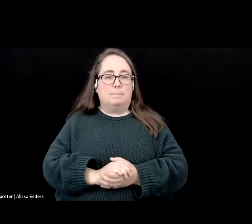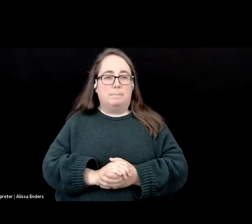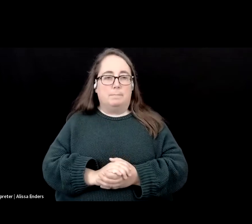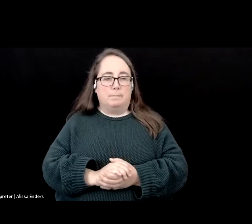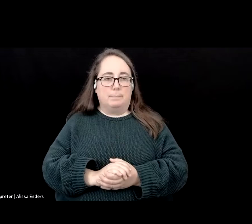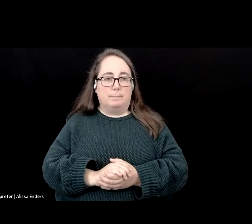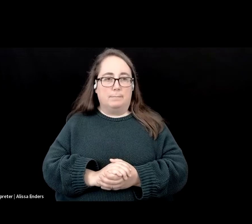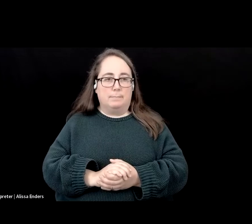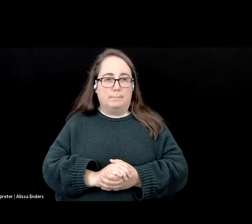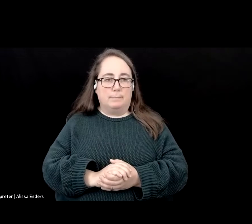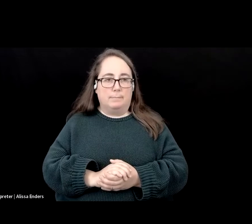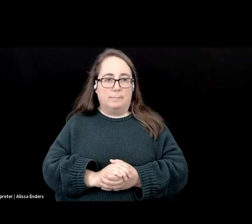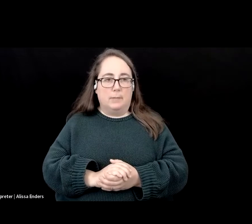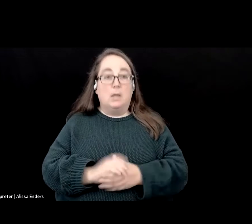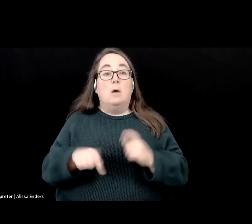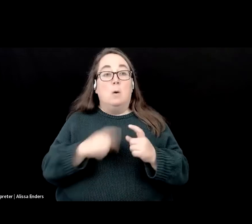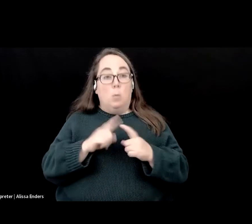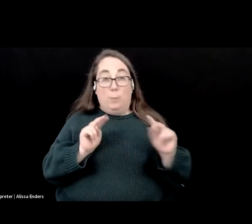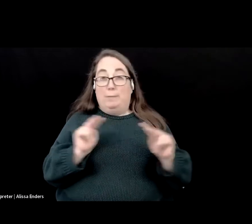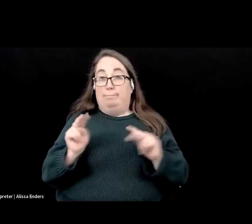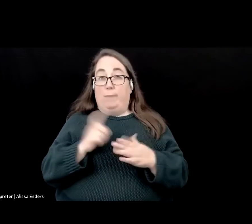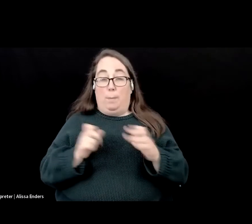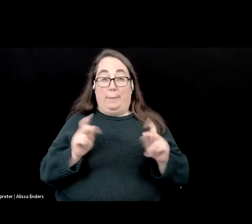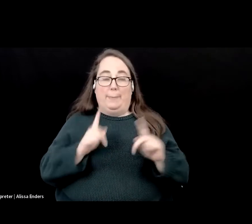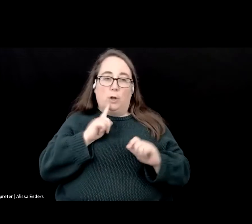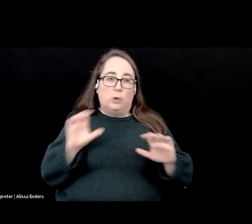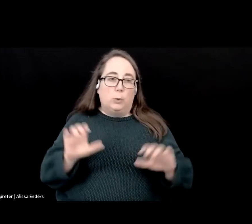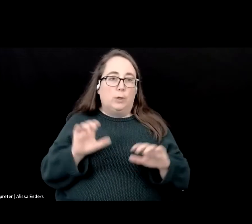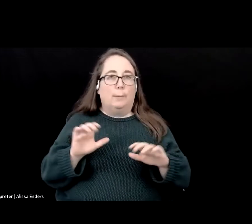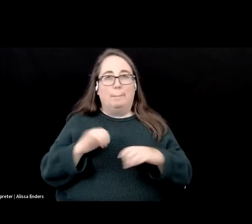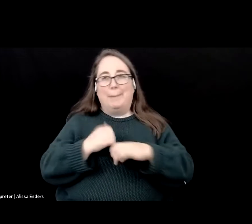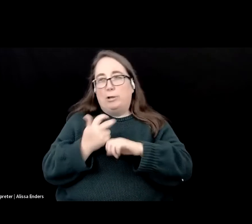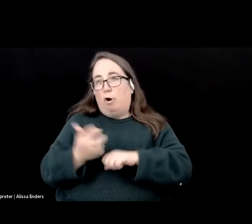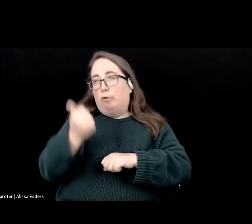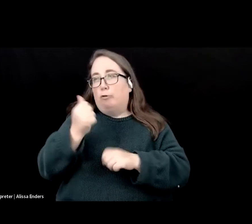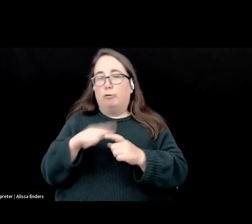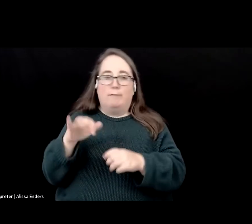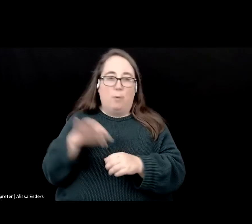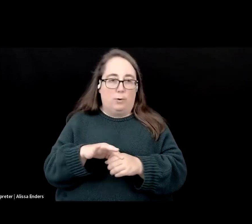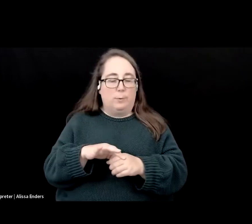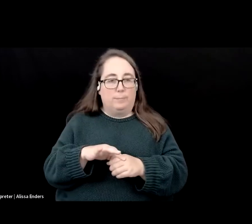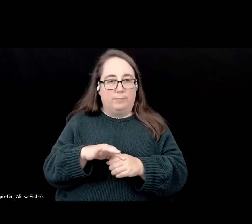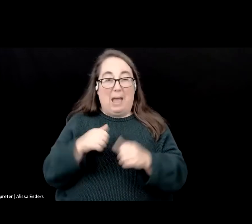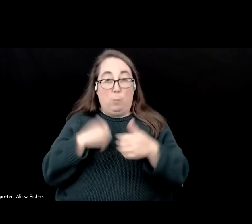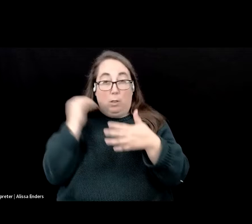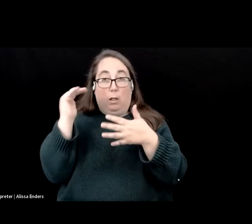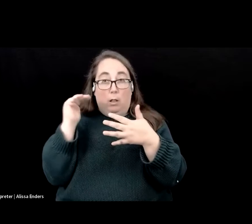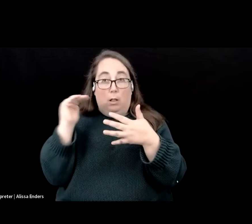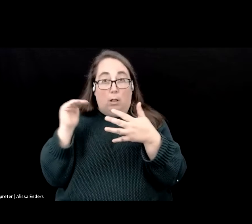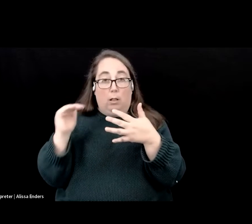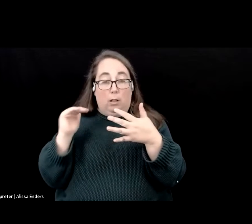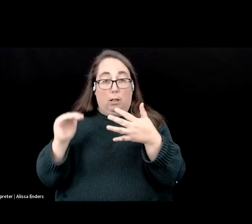And when we look at the things folks are doing, right, making it harder to I'll run down a list of things that have been